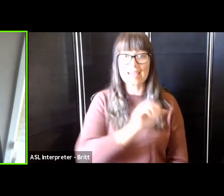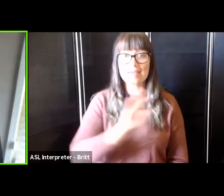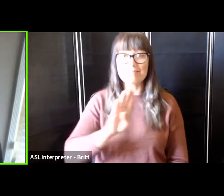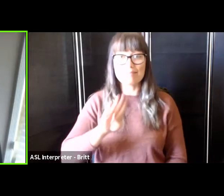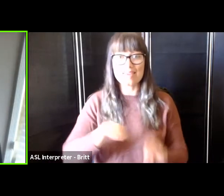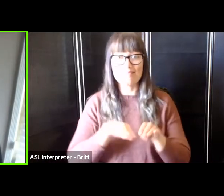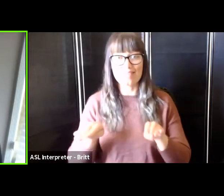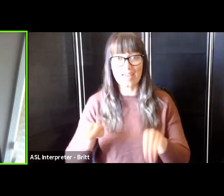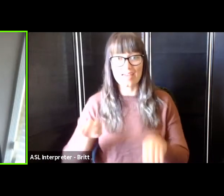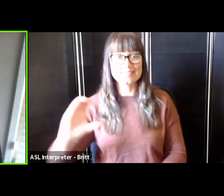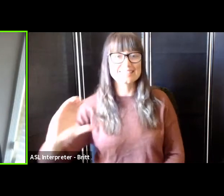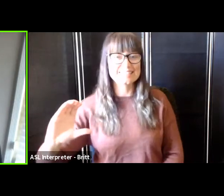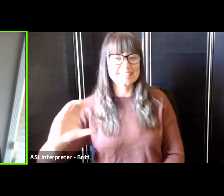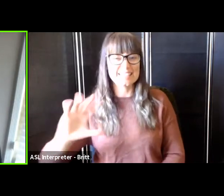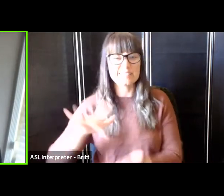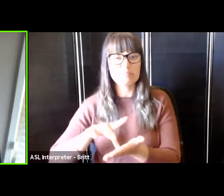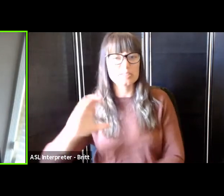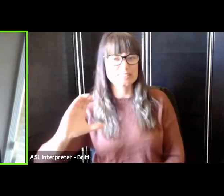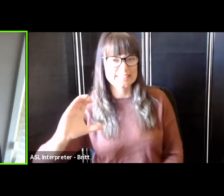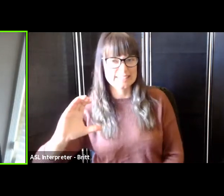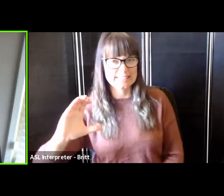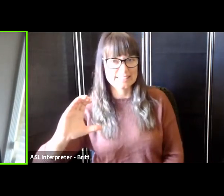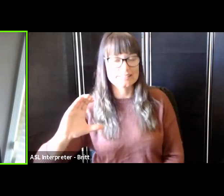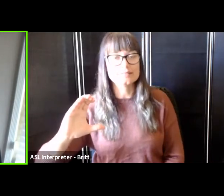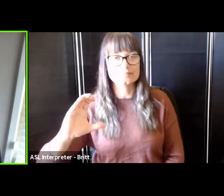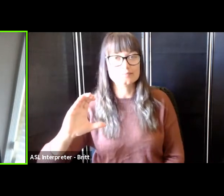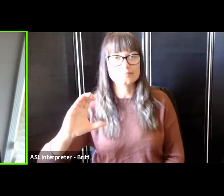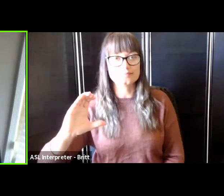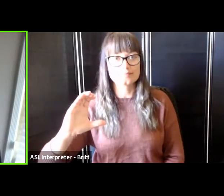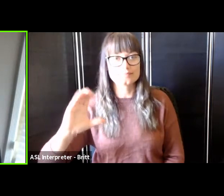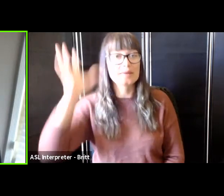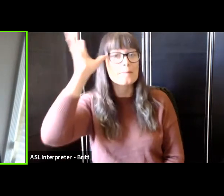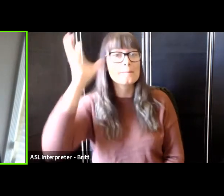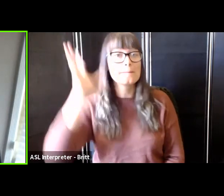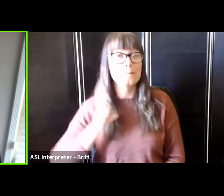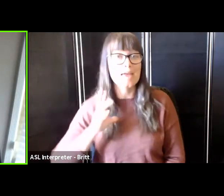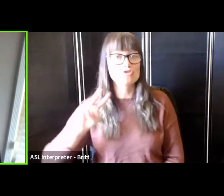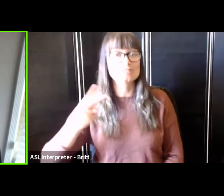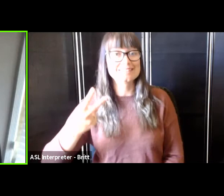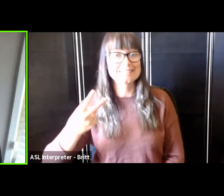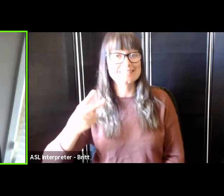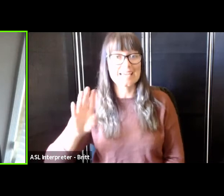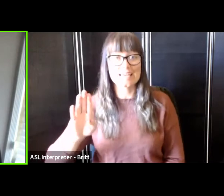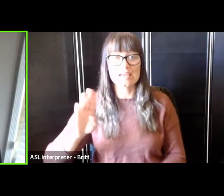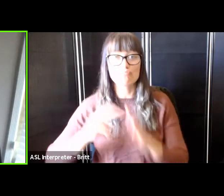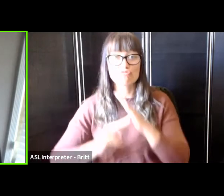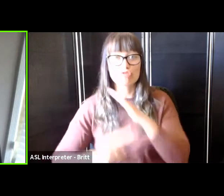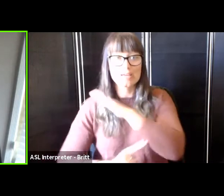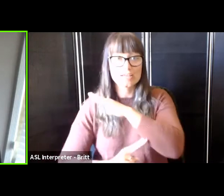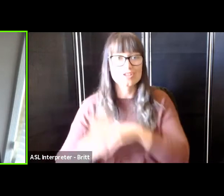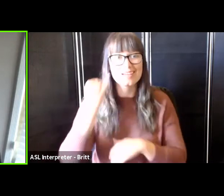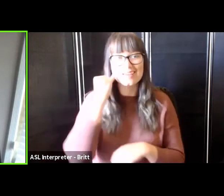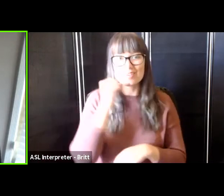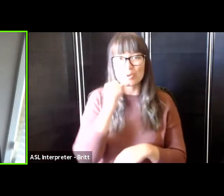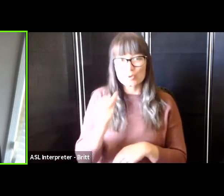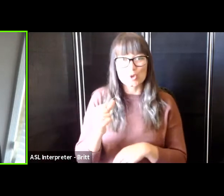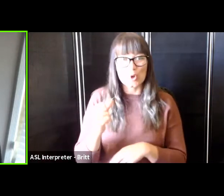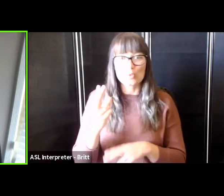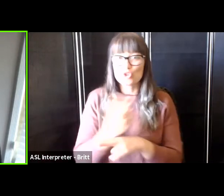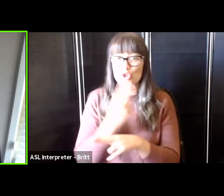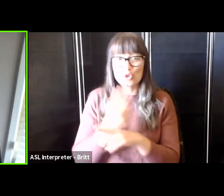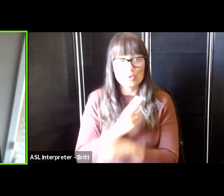C above middle C is the male second bridge of negotiation. If you don't deal with any of